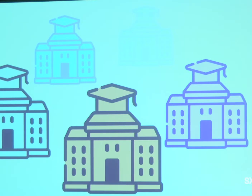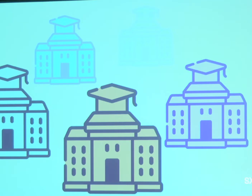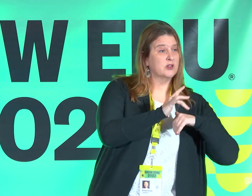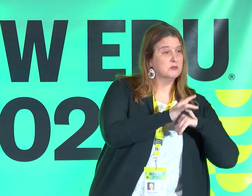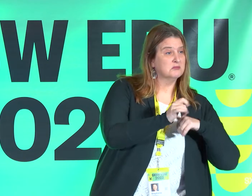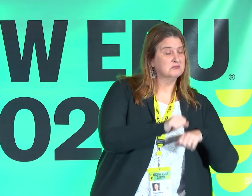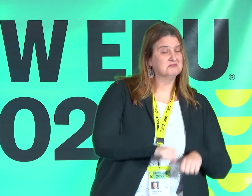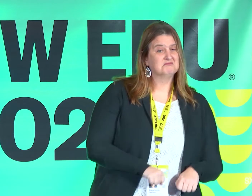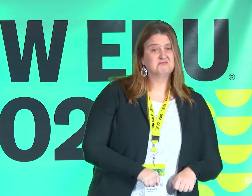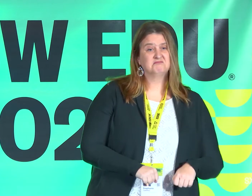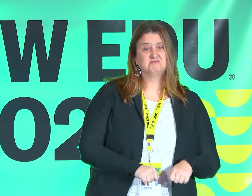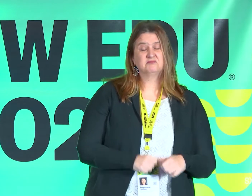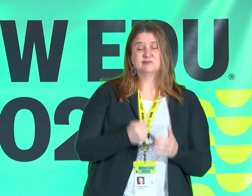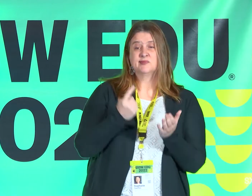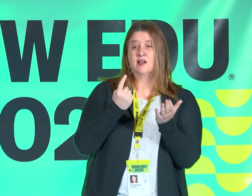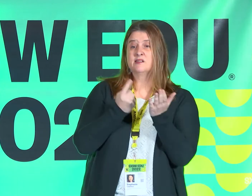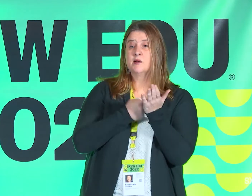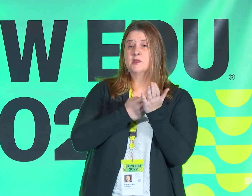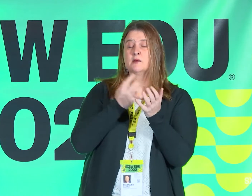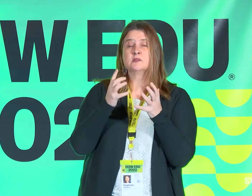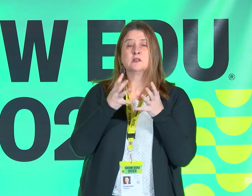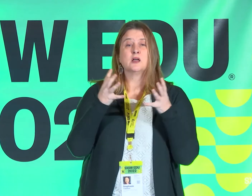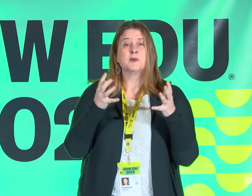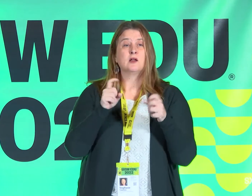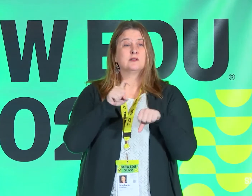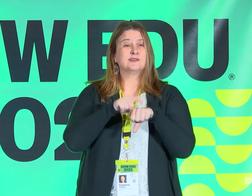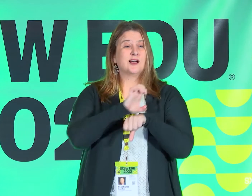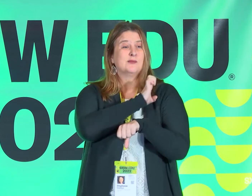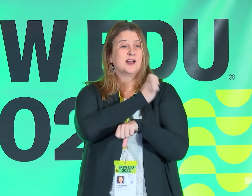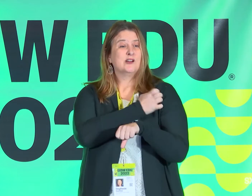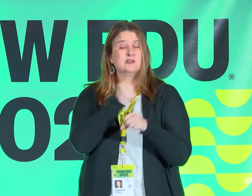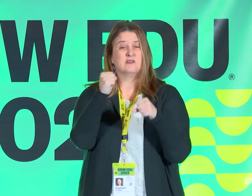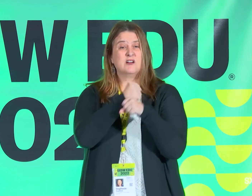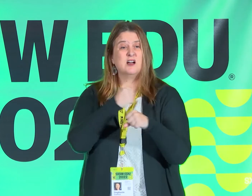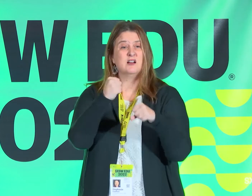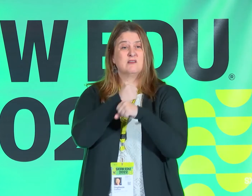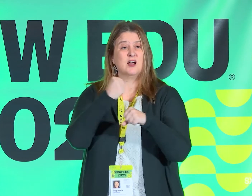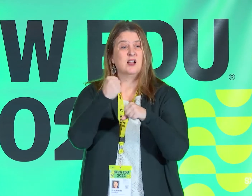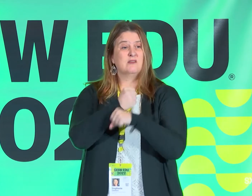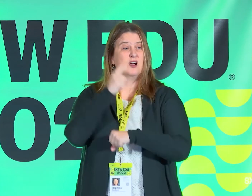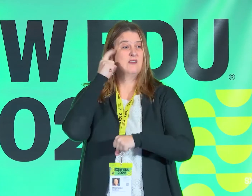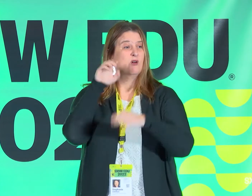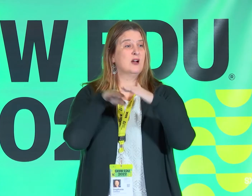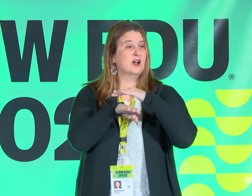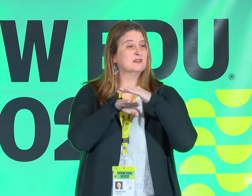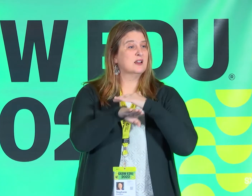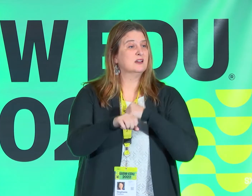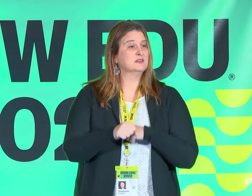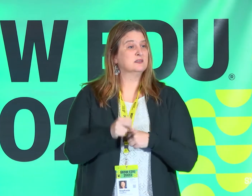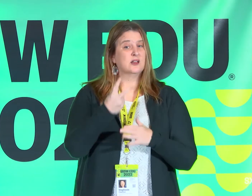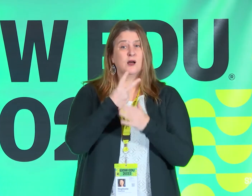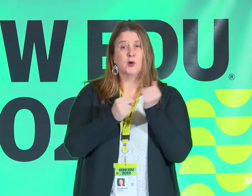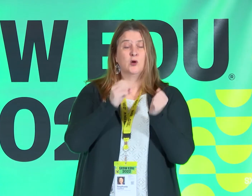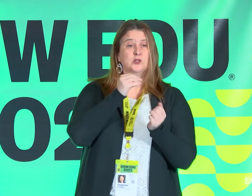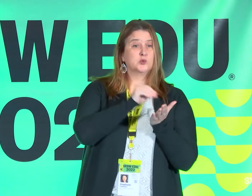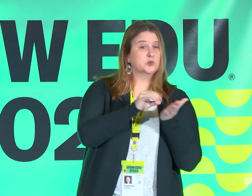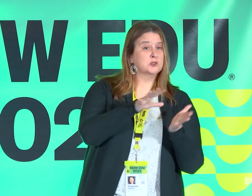Sometimes resources aren't available. That's a less equitable experience. There's time and energy that people expend fighting just for